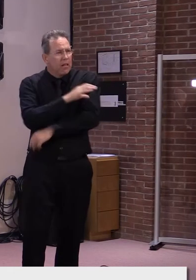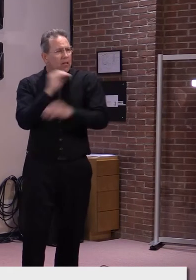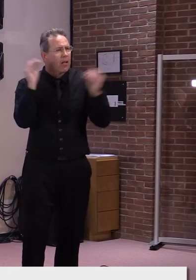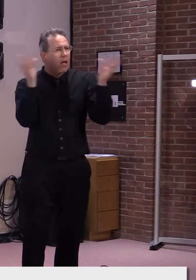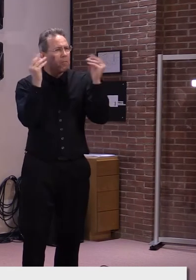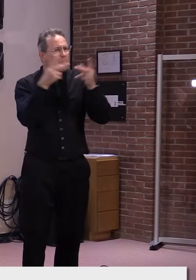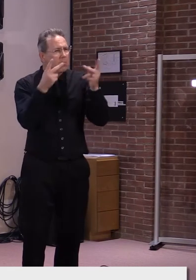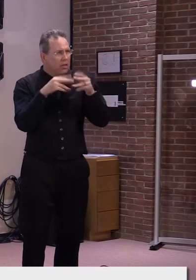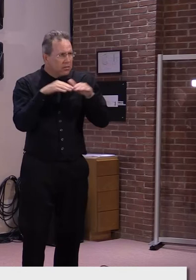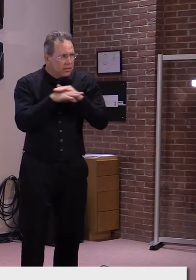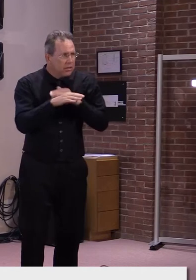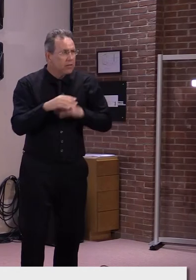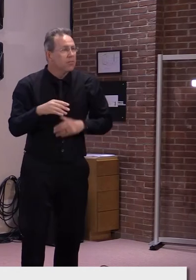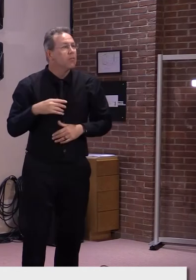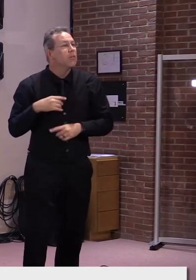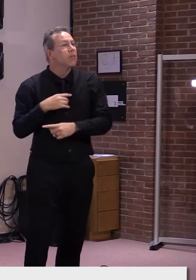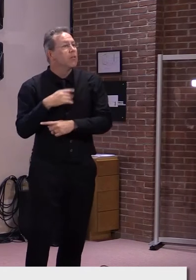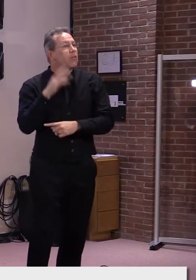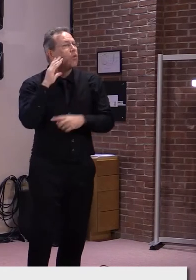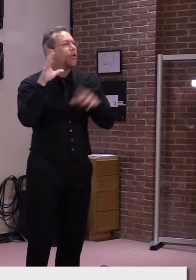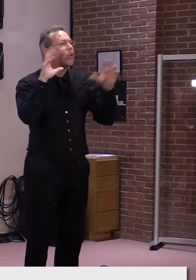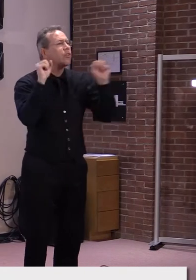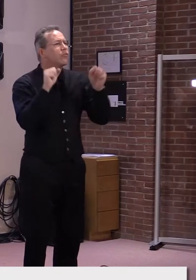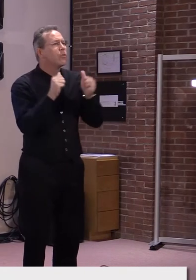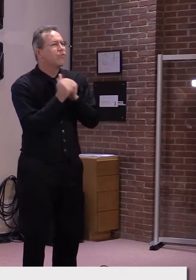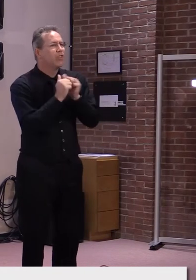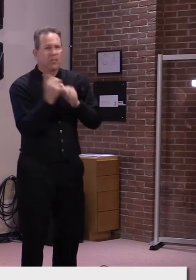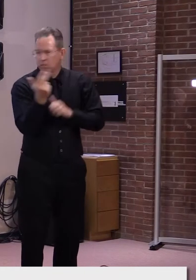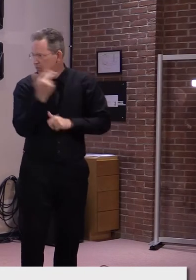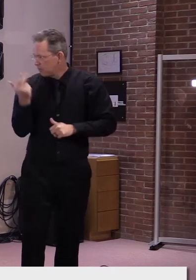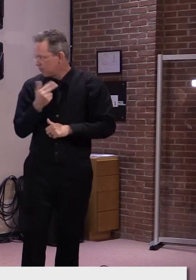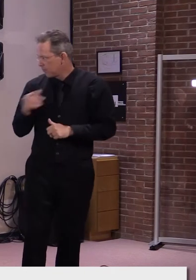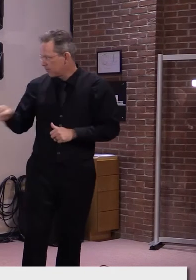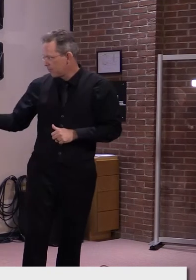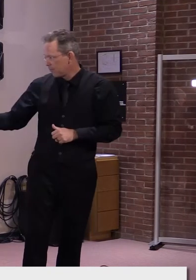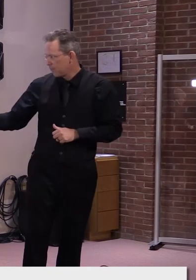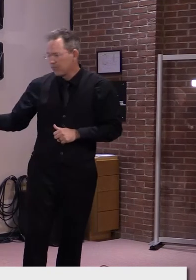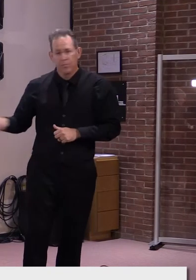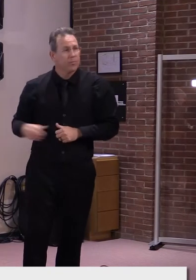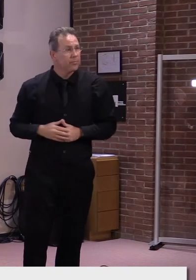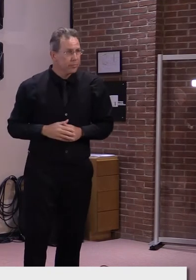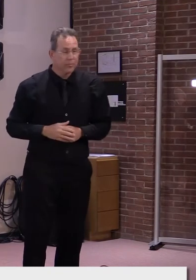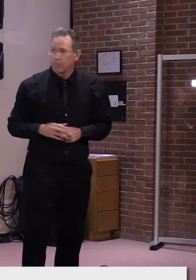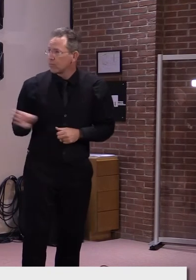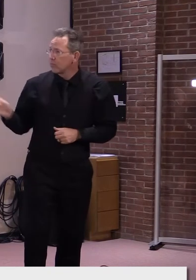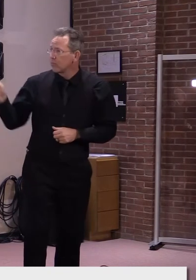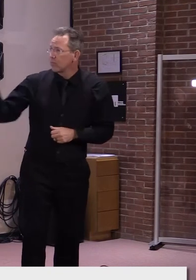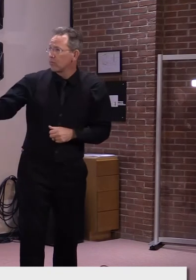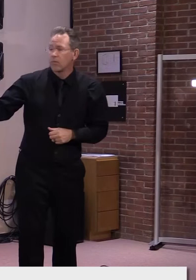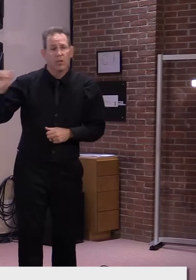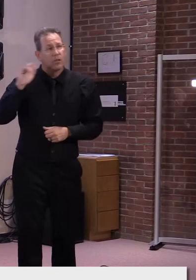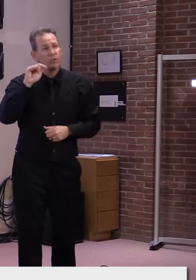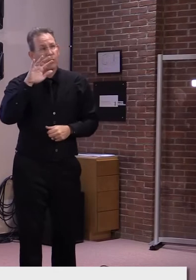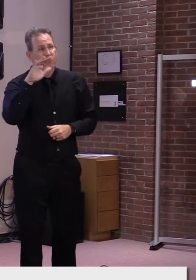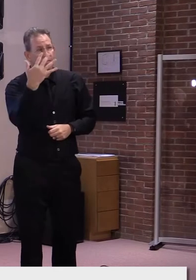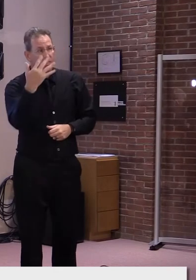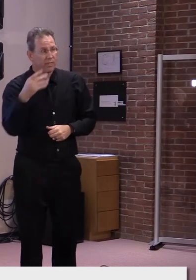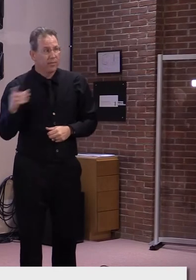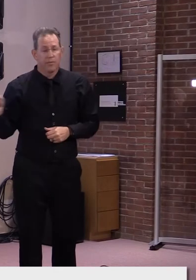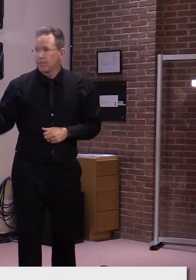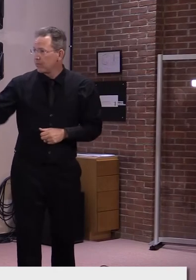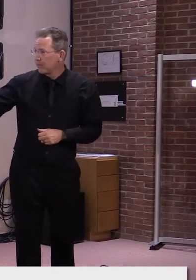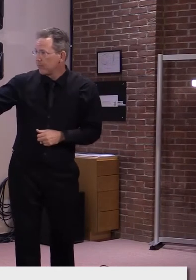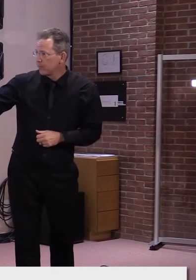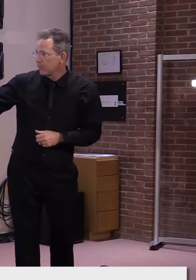We will also be at Thunder Road, which was canceled over the weekend. On June 5th, at Wilmington Antique and Flea Market,